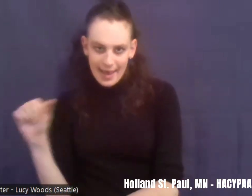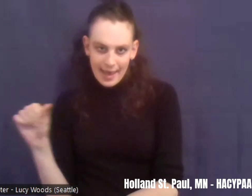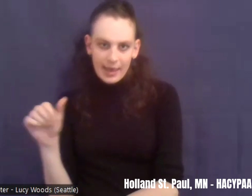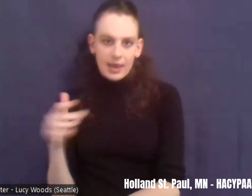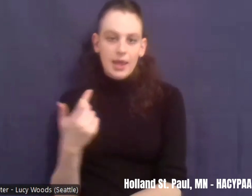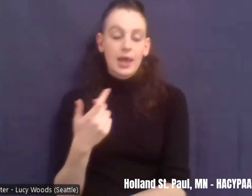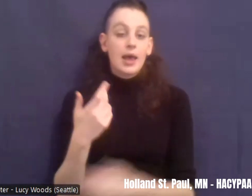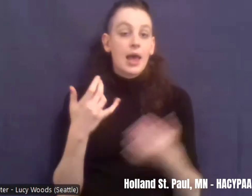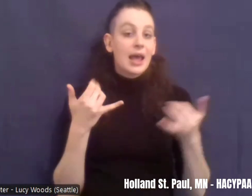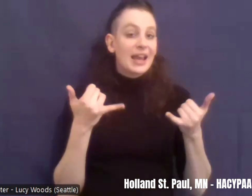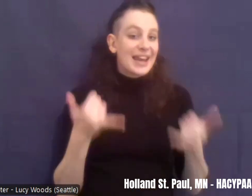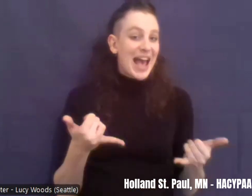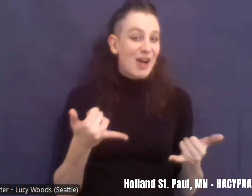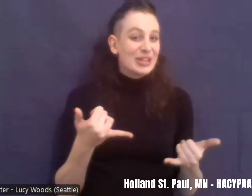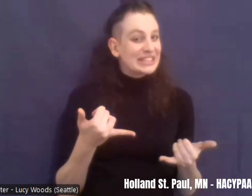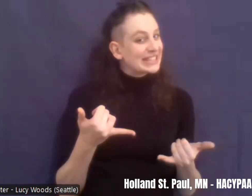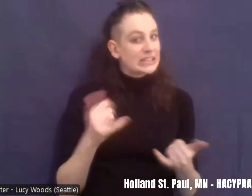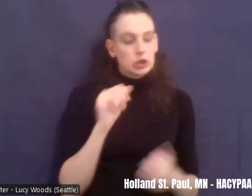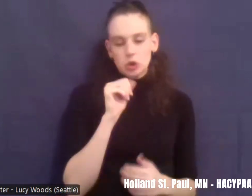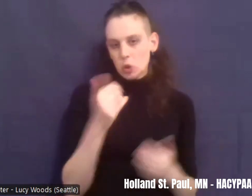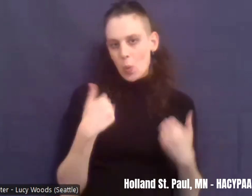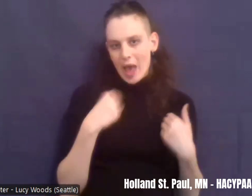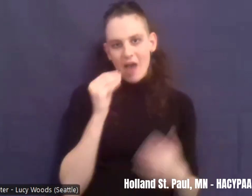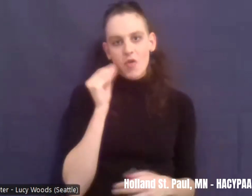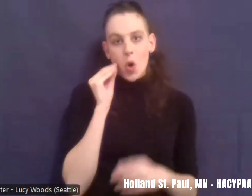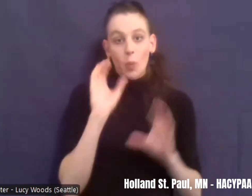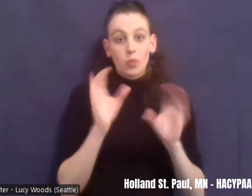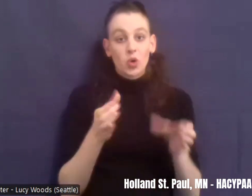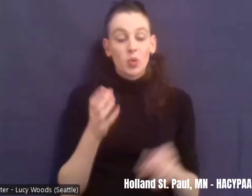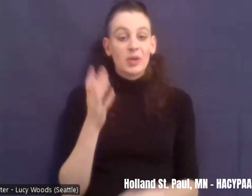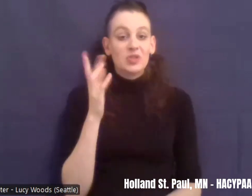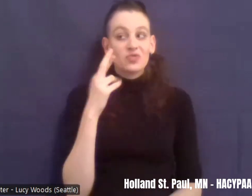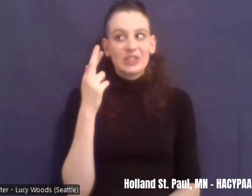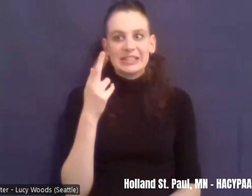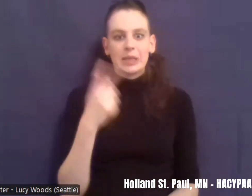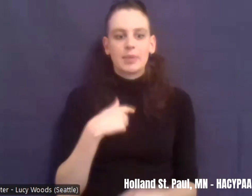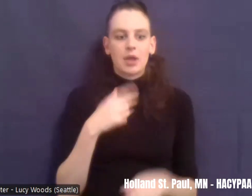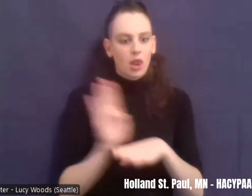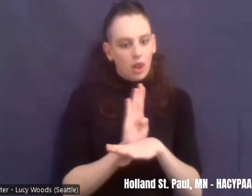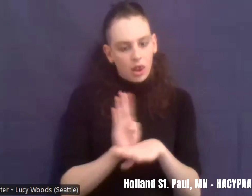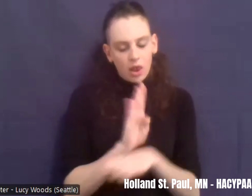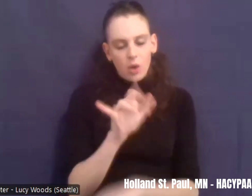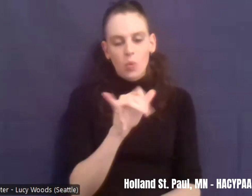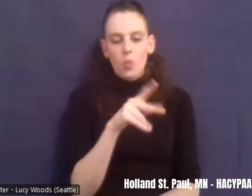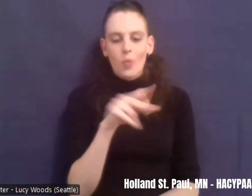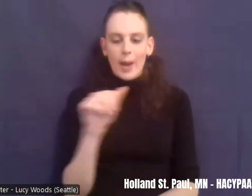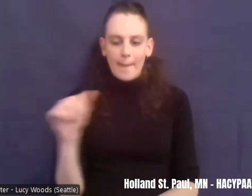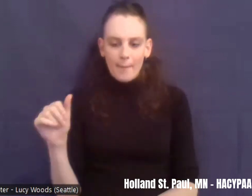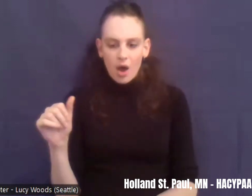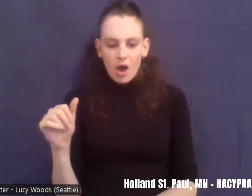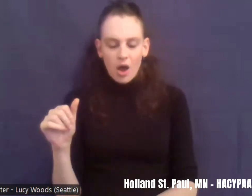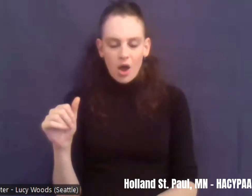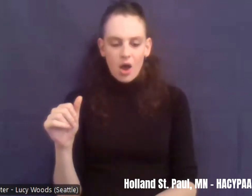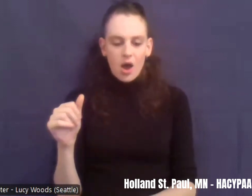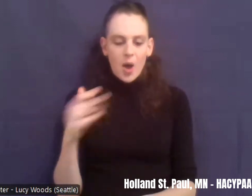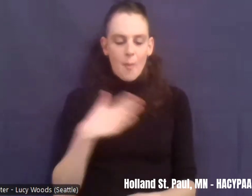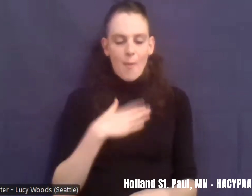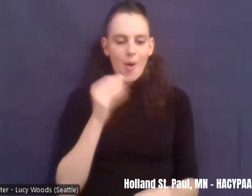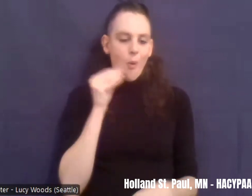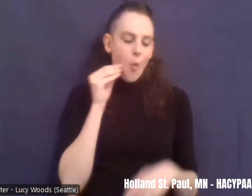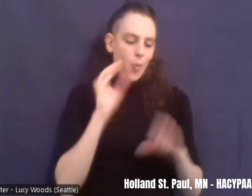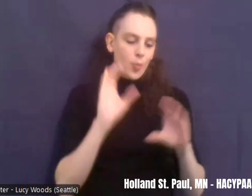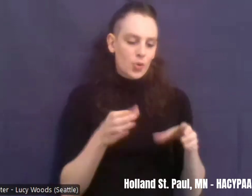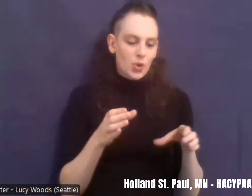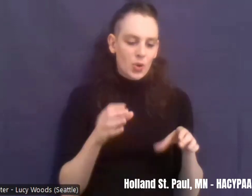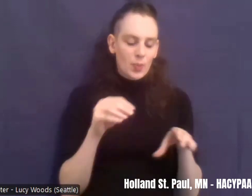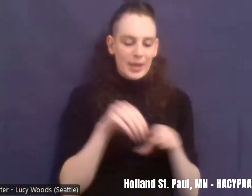currently don't have a home group, but it's because I've gotten so busy in the YPA stuff, and my home group was on Fridays. So I'm currently homeless,